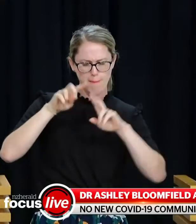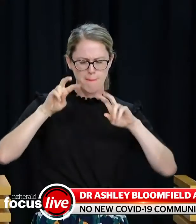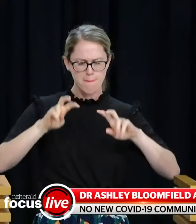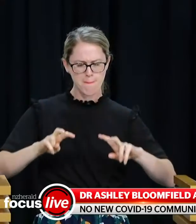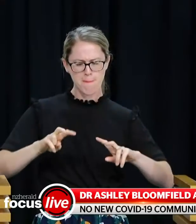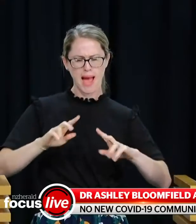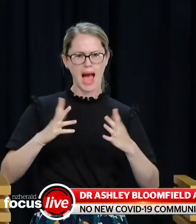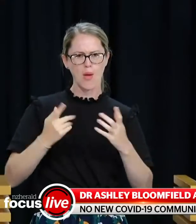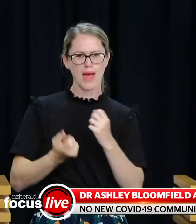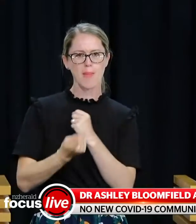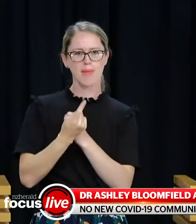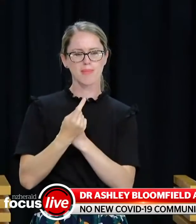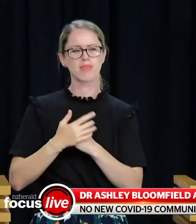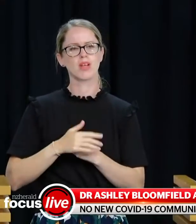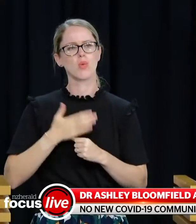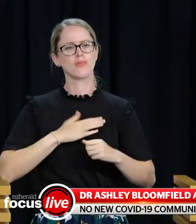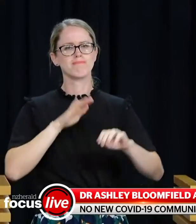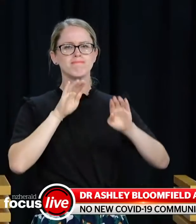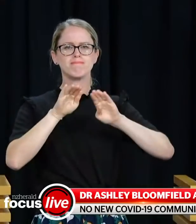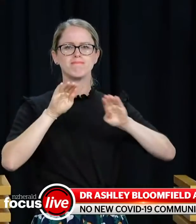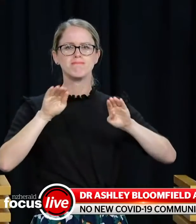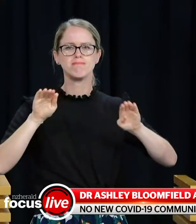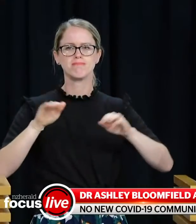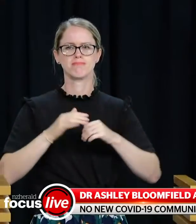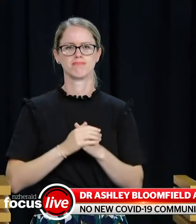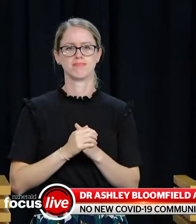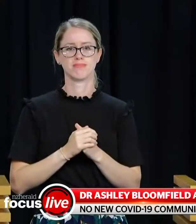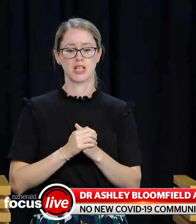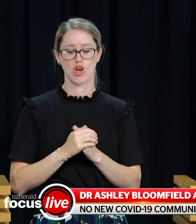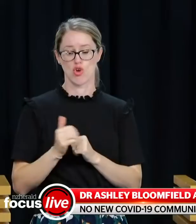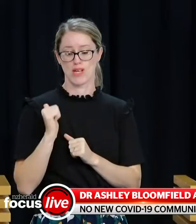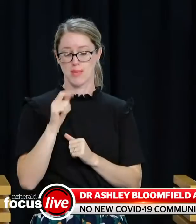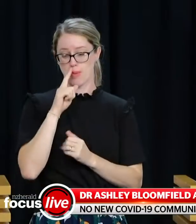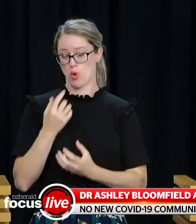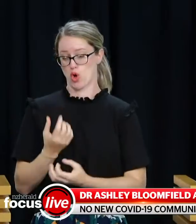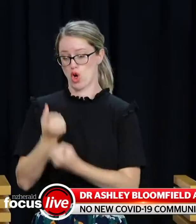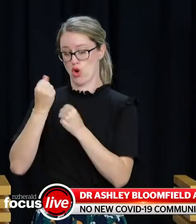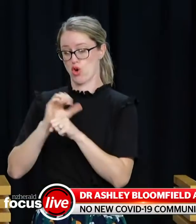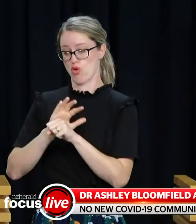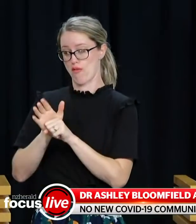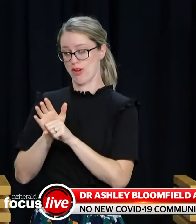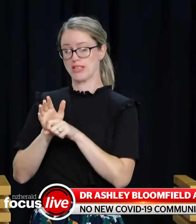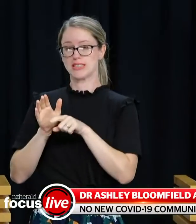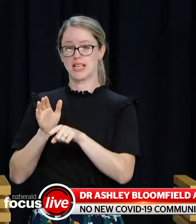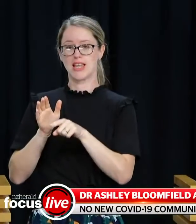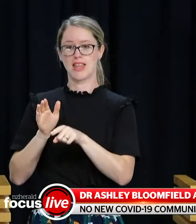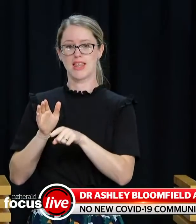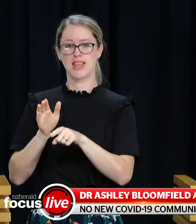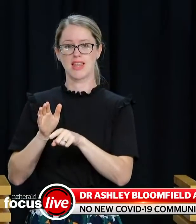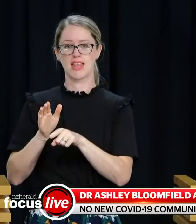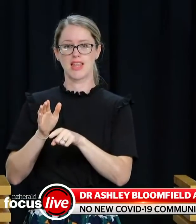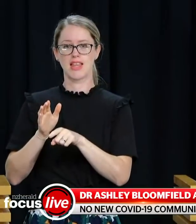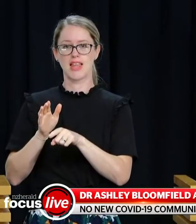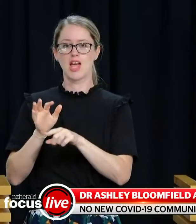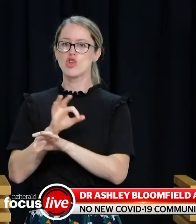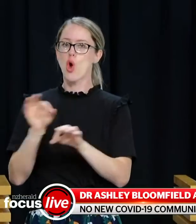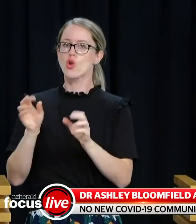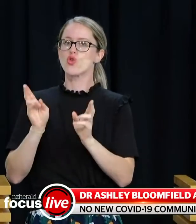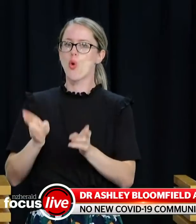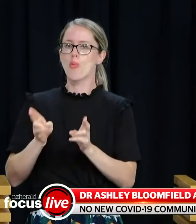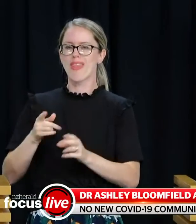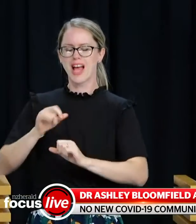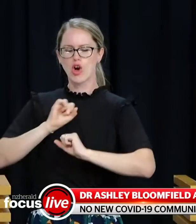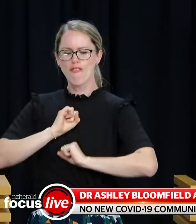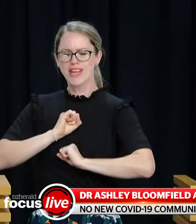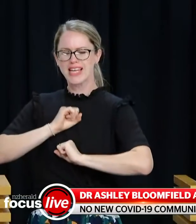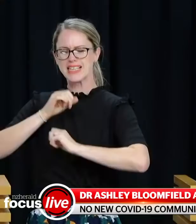very closely. And I just want to emphasise too that several of our recent cases with this new variant have had what one might call atypical symptoms, where their